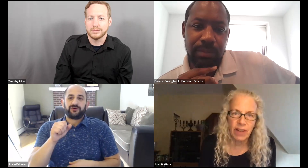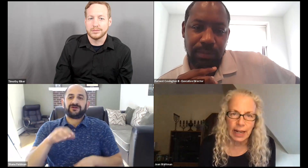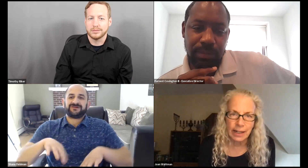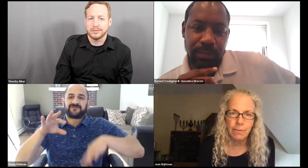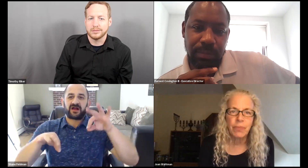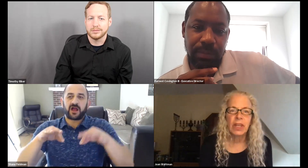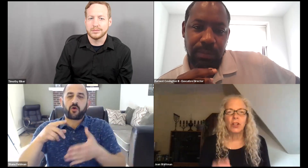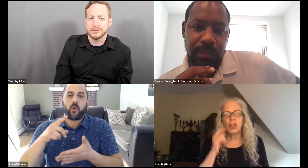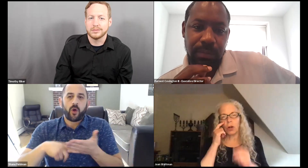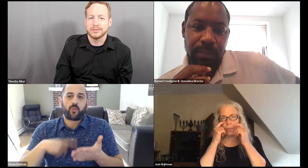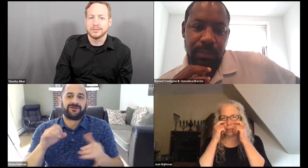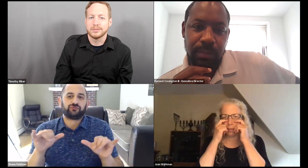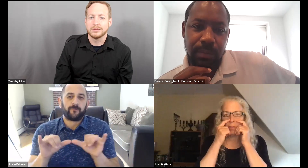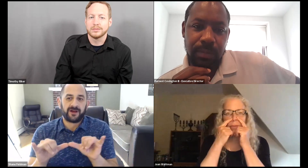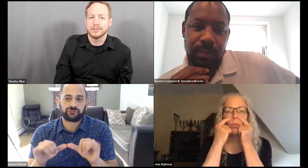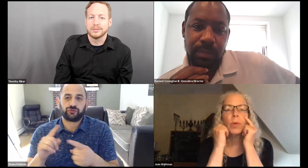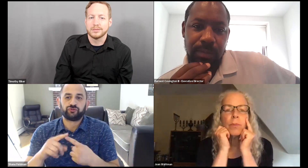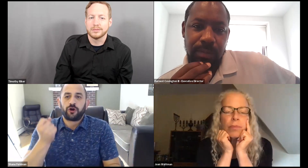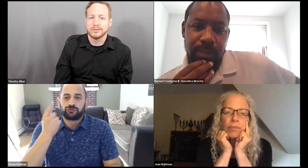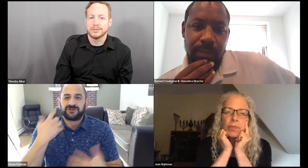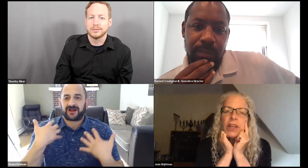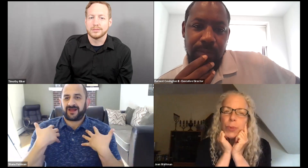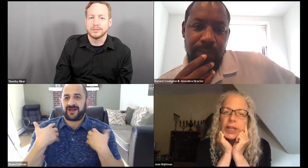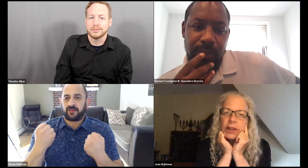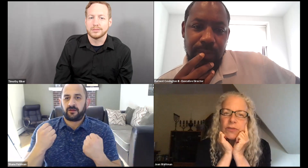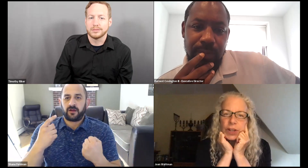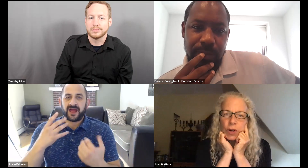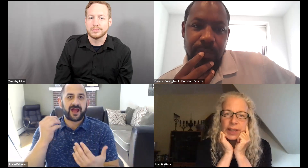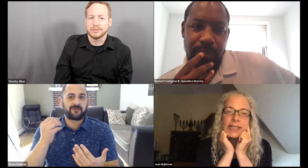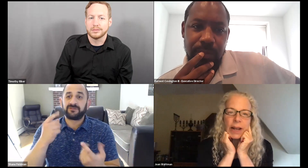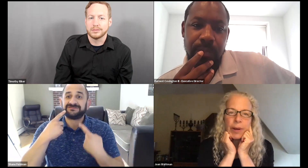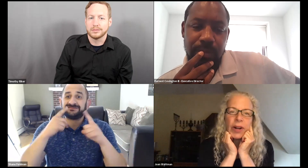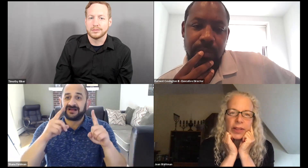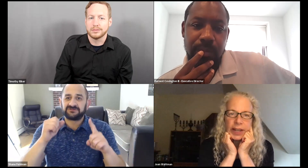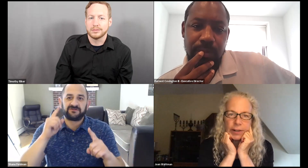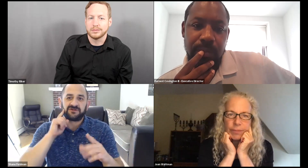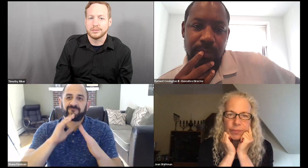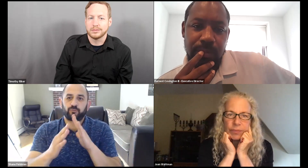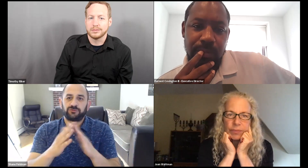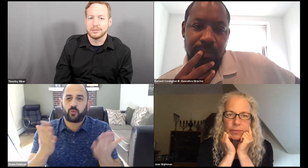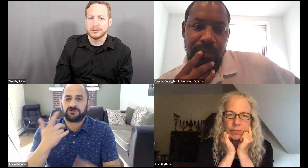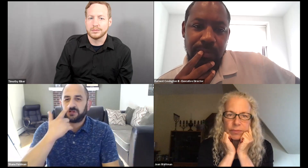want to find. So if we can figure out, let's say, about healthcare